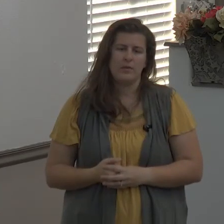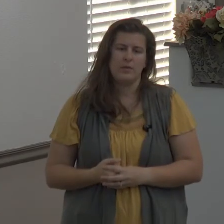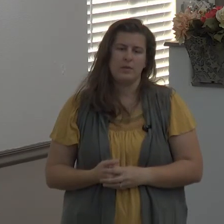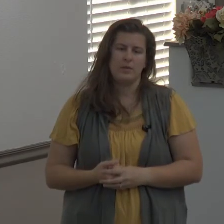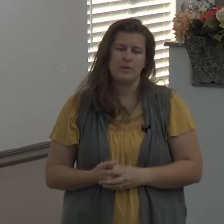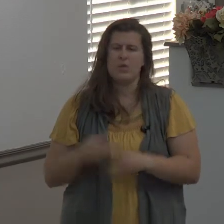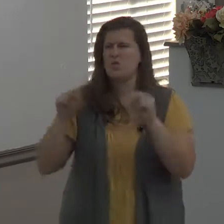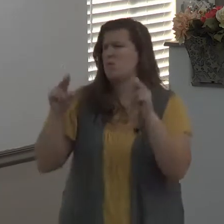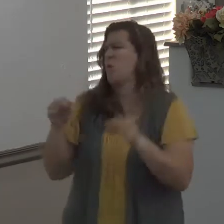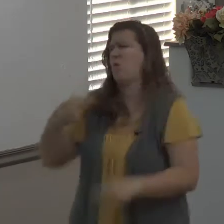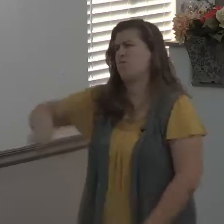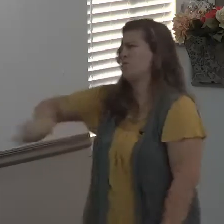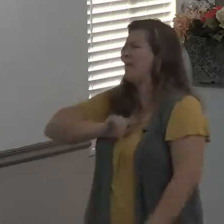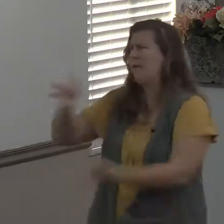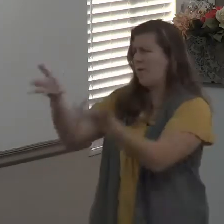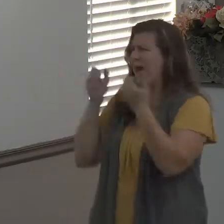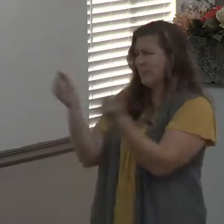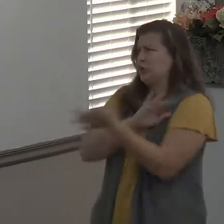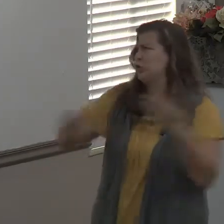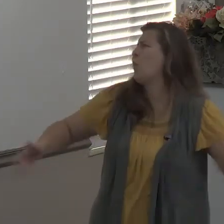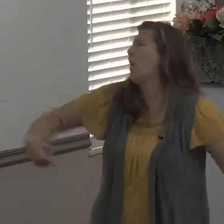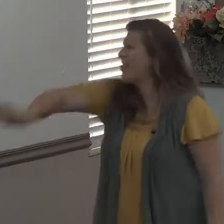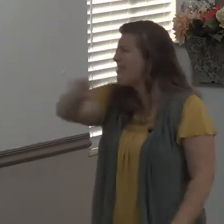them that spitefully use you."